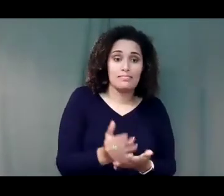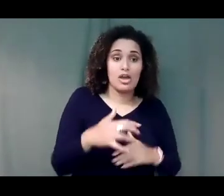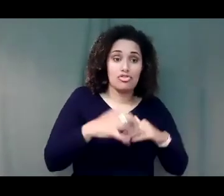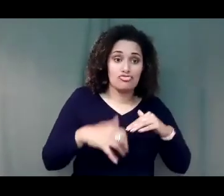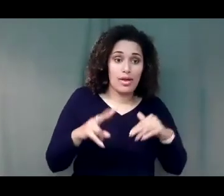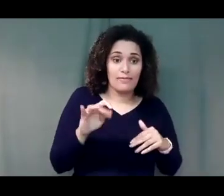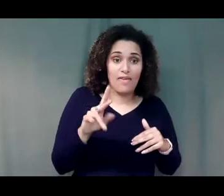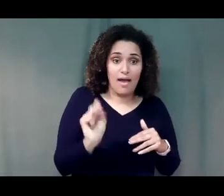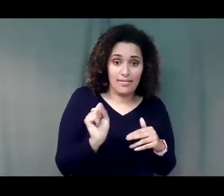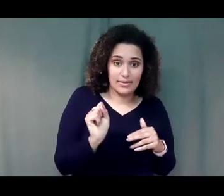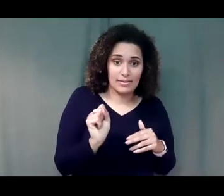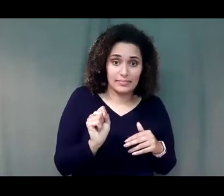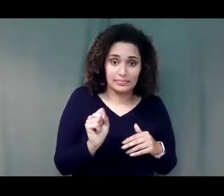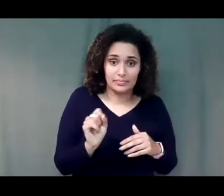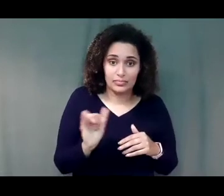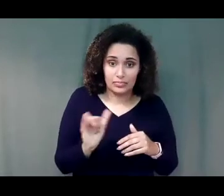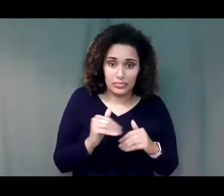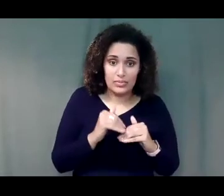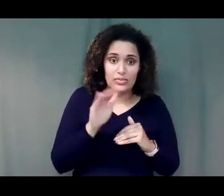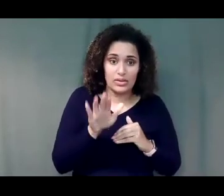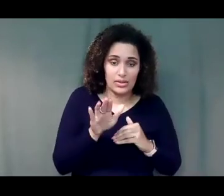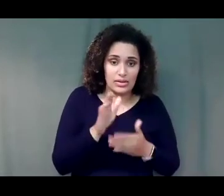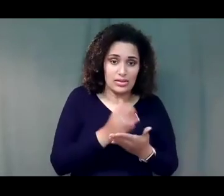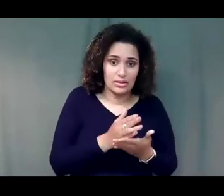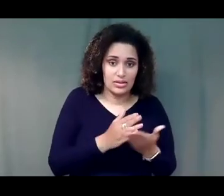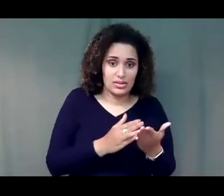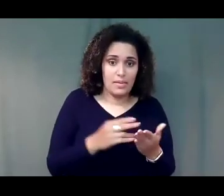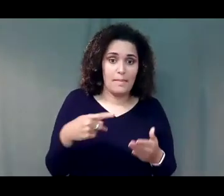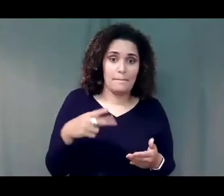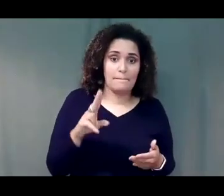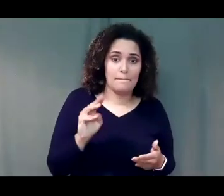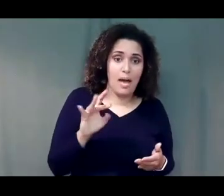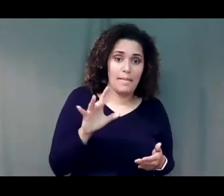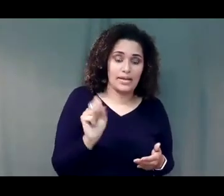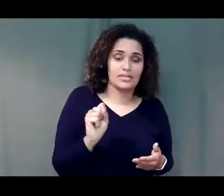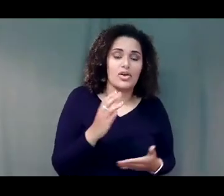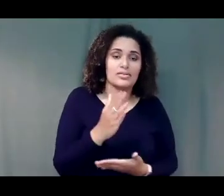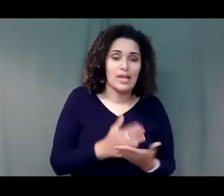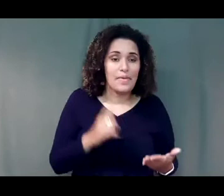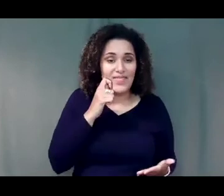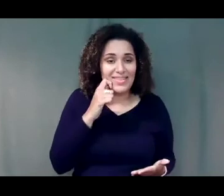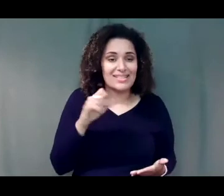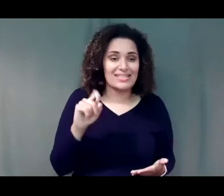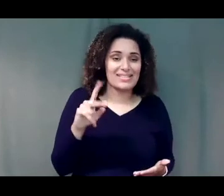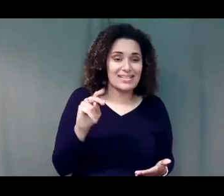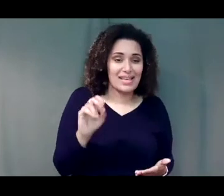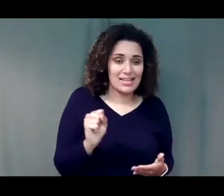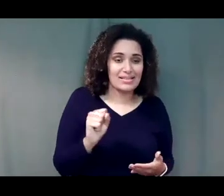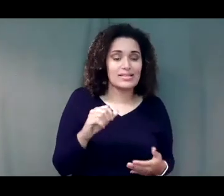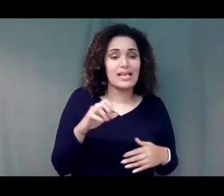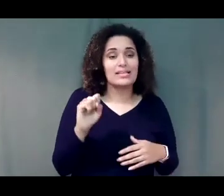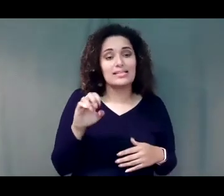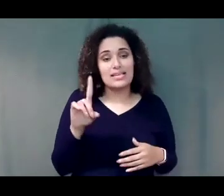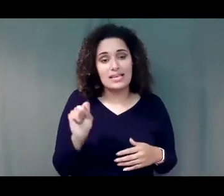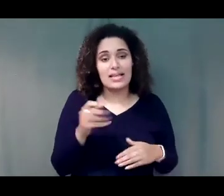And we also ended up sending some pumice. So the leftover skins and seeds after fermentation. We just sent a